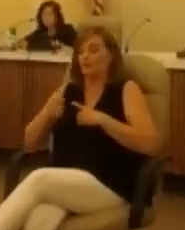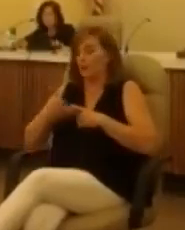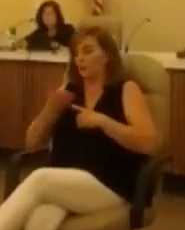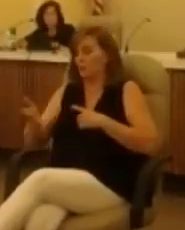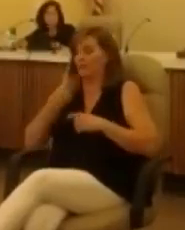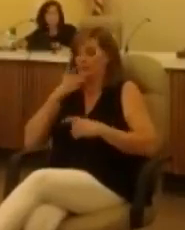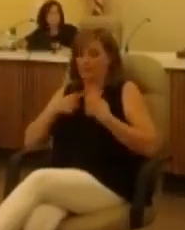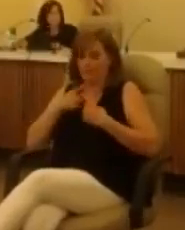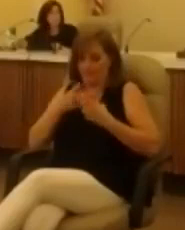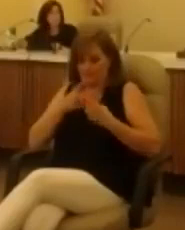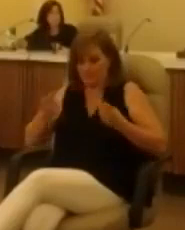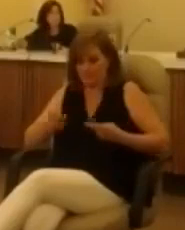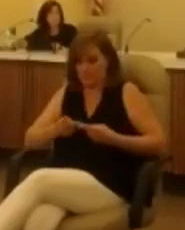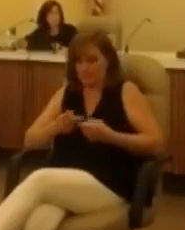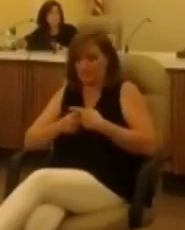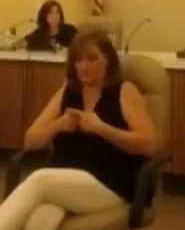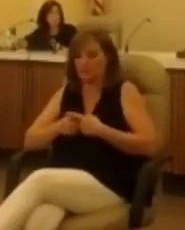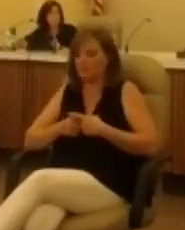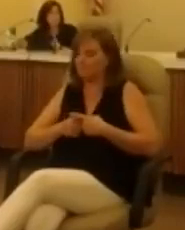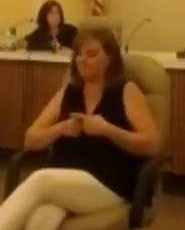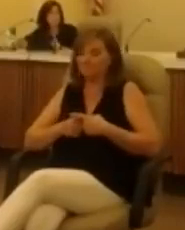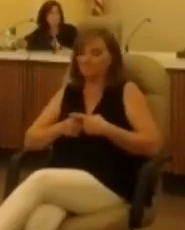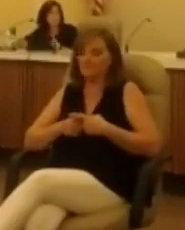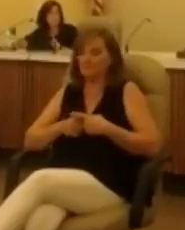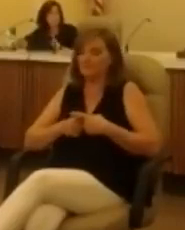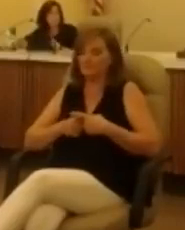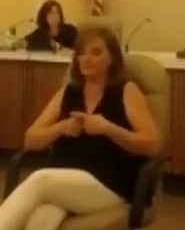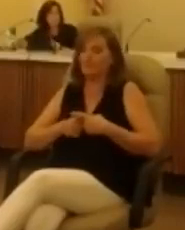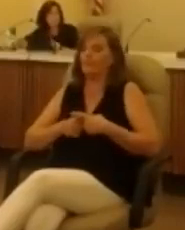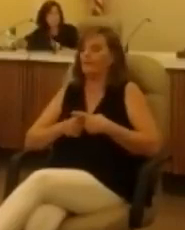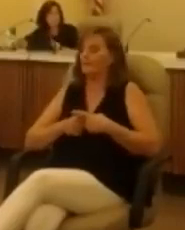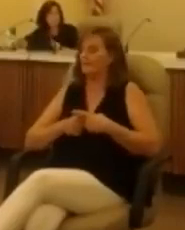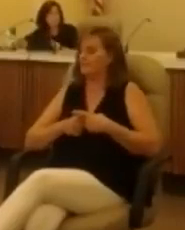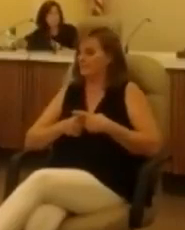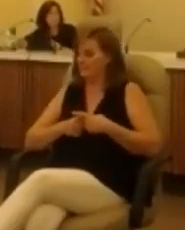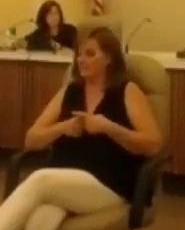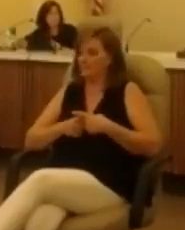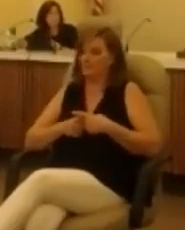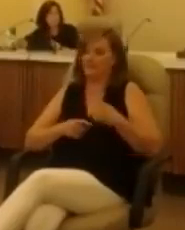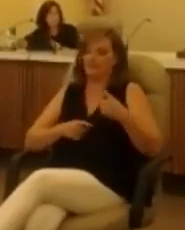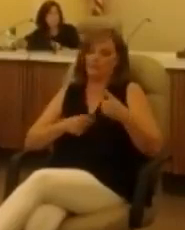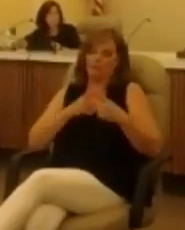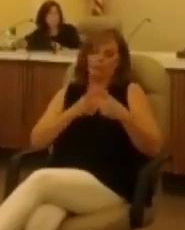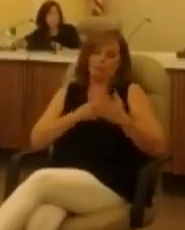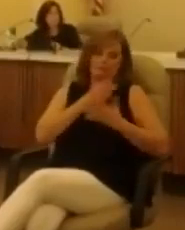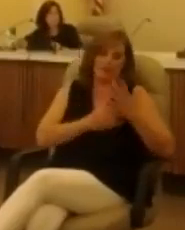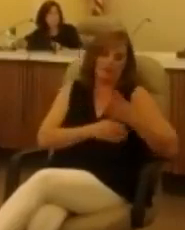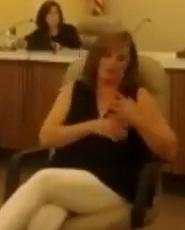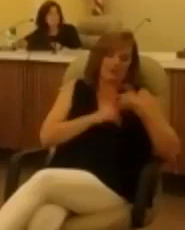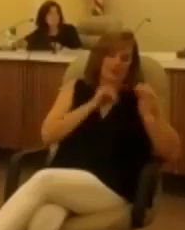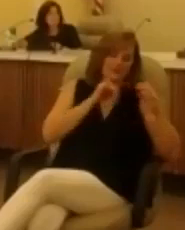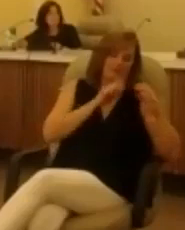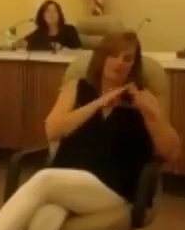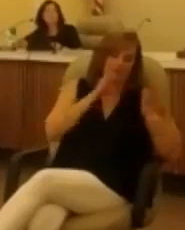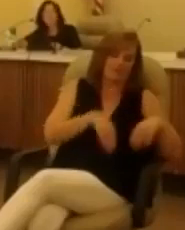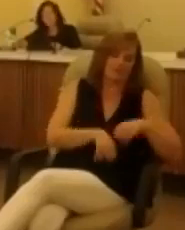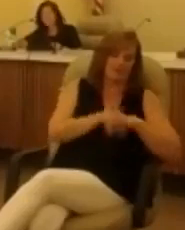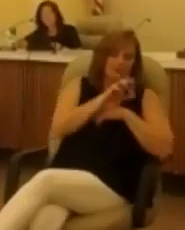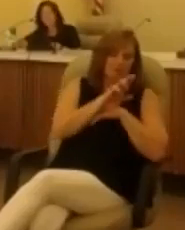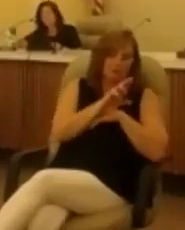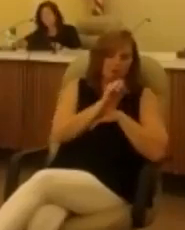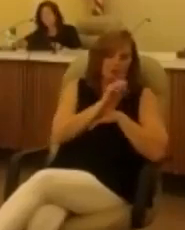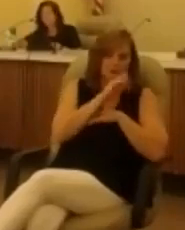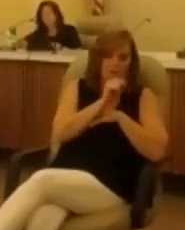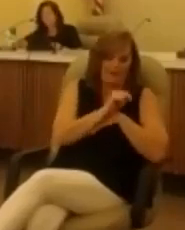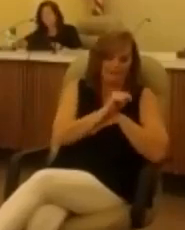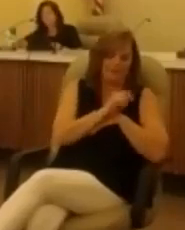great location program. is it's right, one portion of Bushman Cabin is where the raft food cupboard is. So if we Nice.